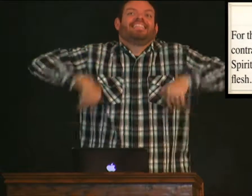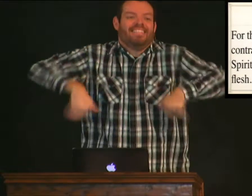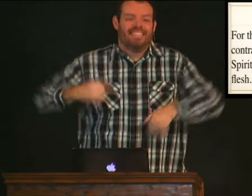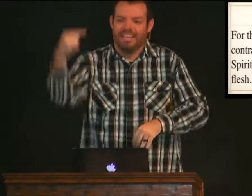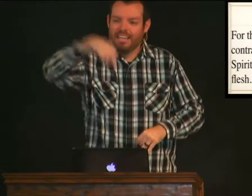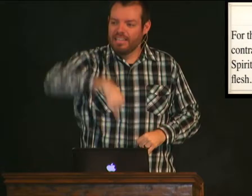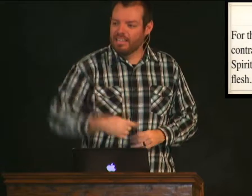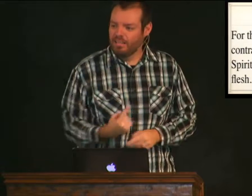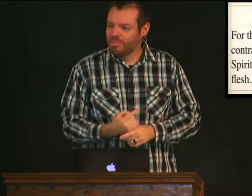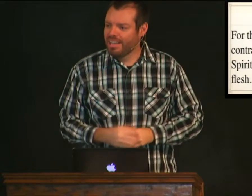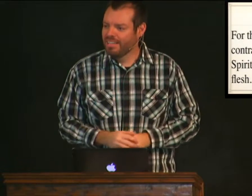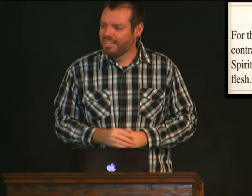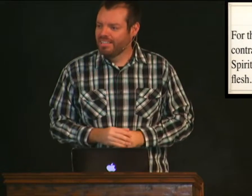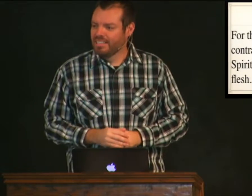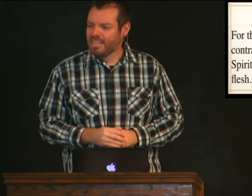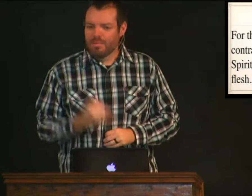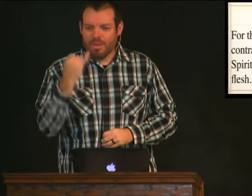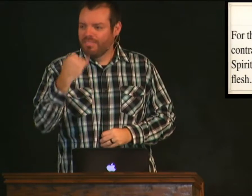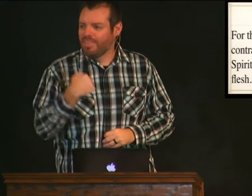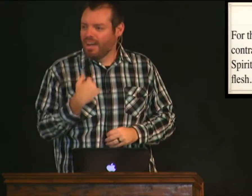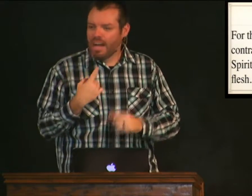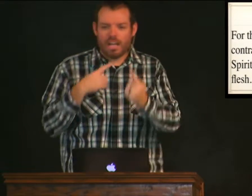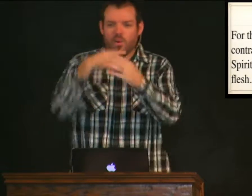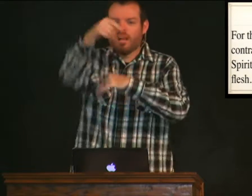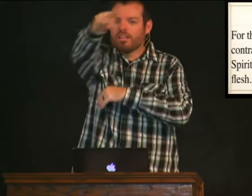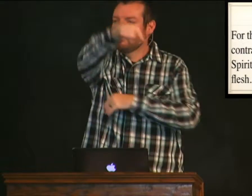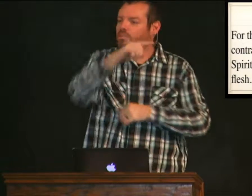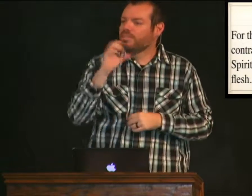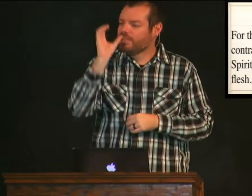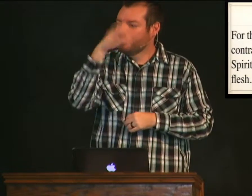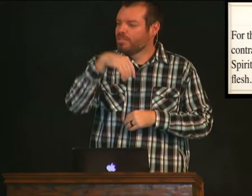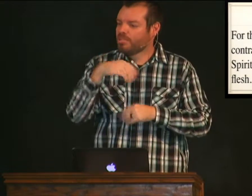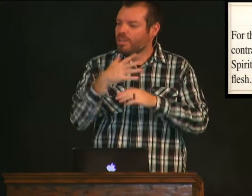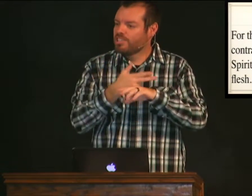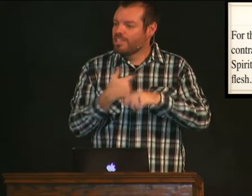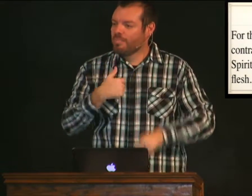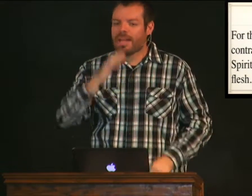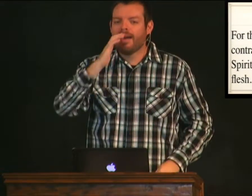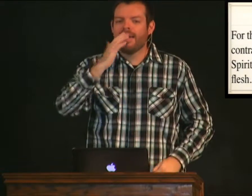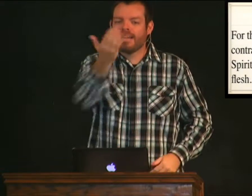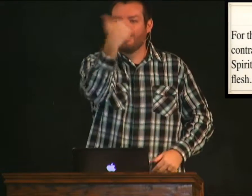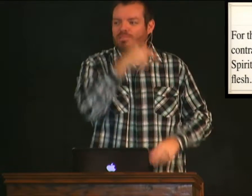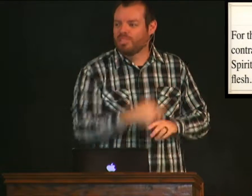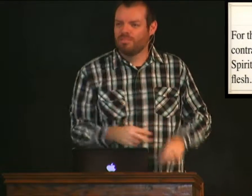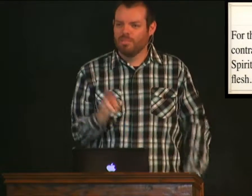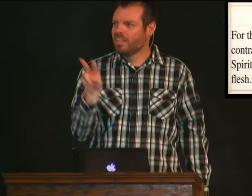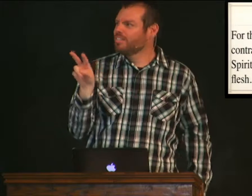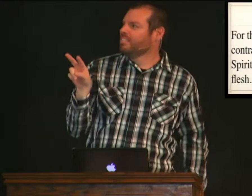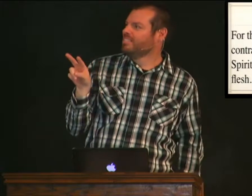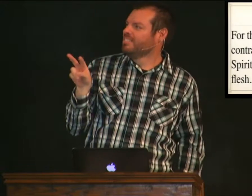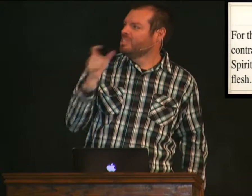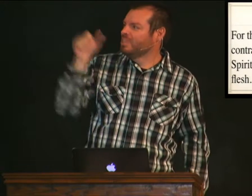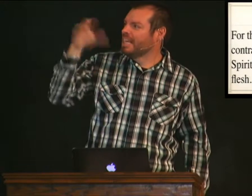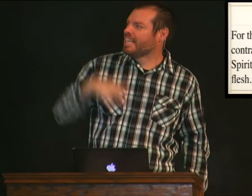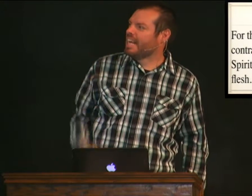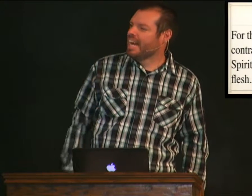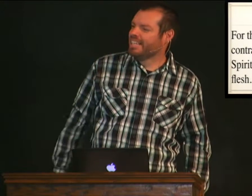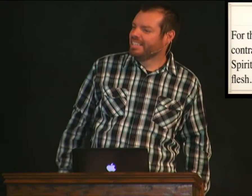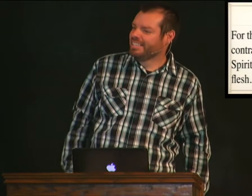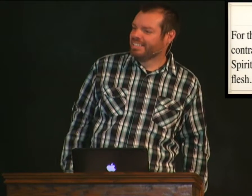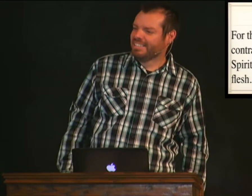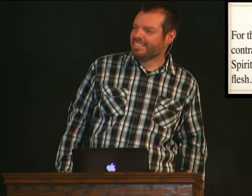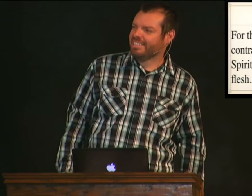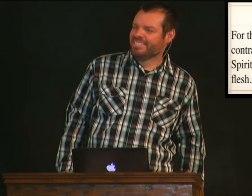excited. And they come, right? But I go out there with strange sheep. I'm like, hey, come sheep. They're like, who's that